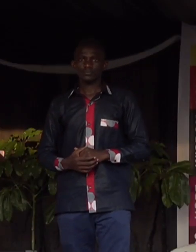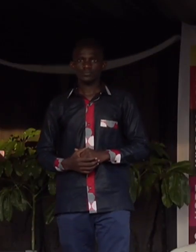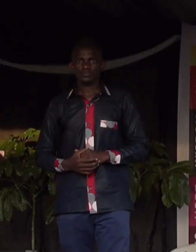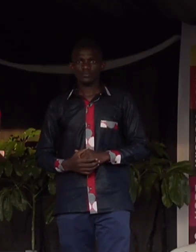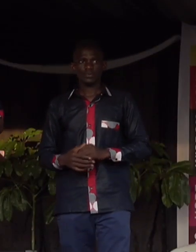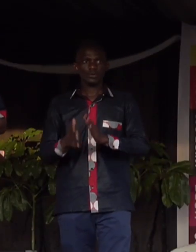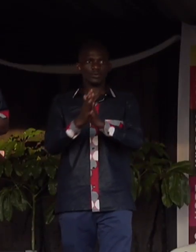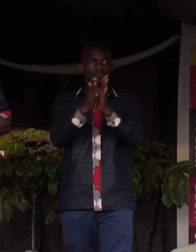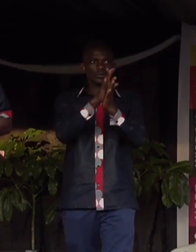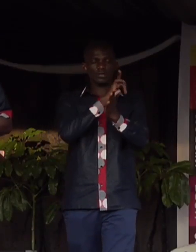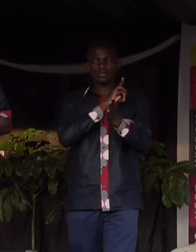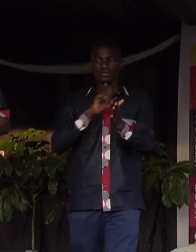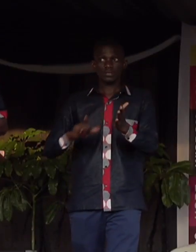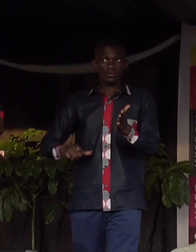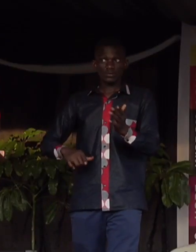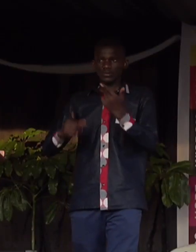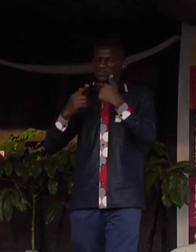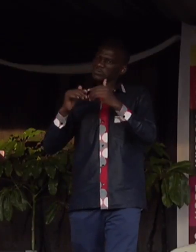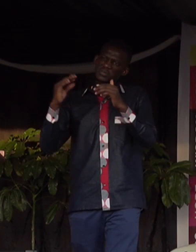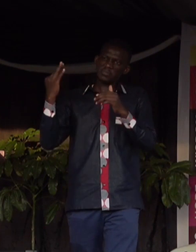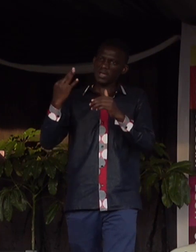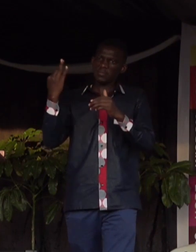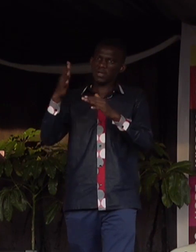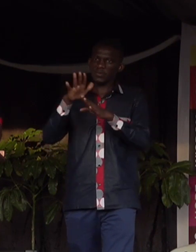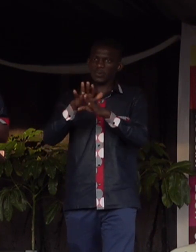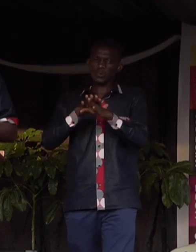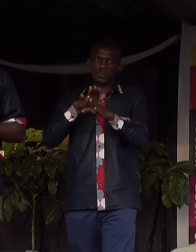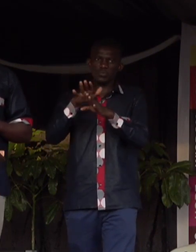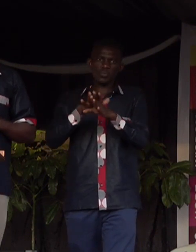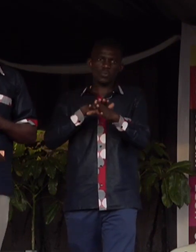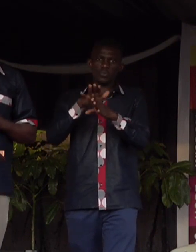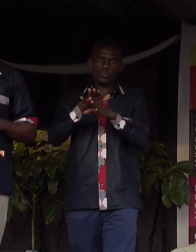23. Yesu yebaziwe. Amen. Tuja agenda mpola mpola ngono bwavundu last.